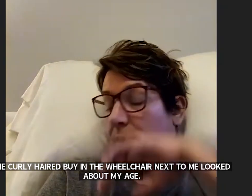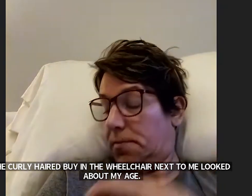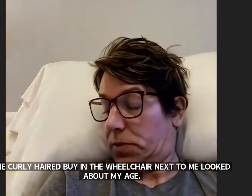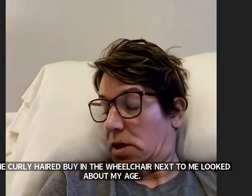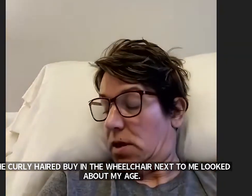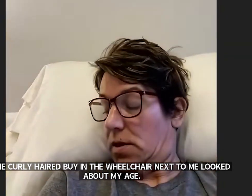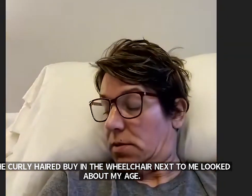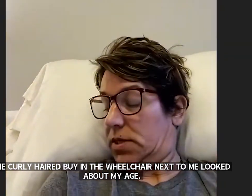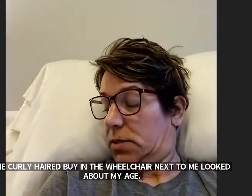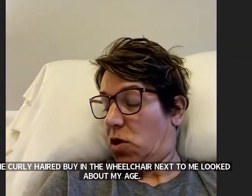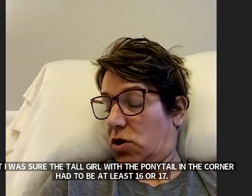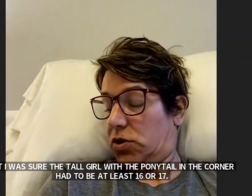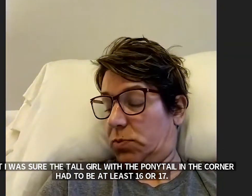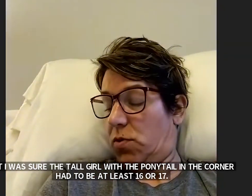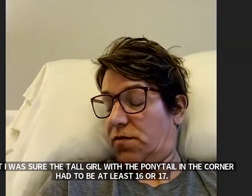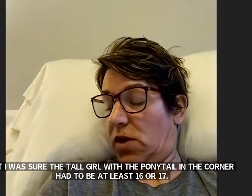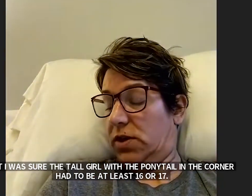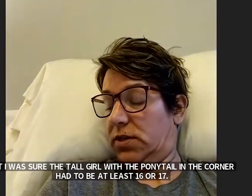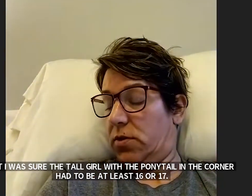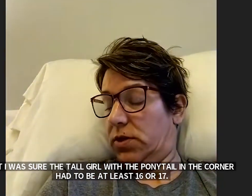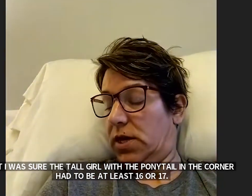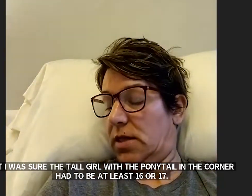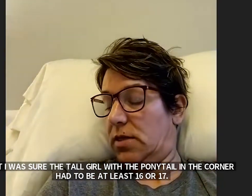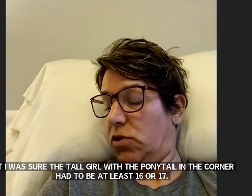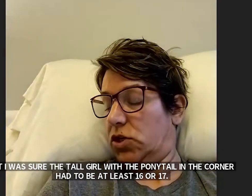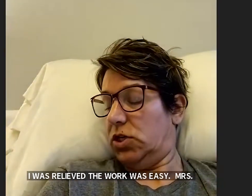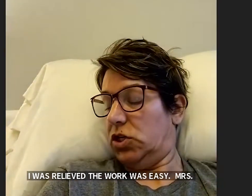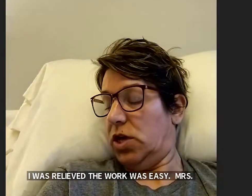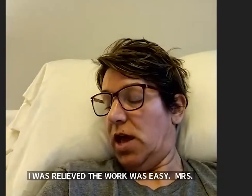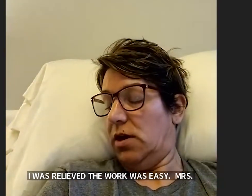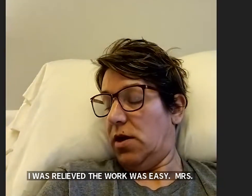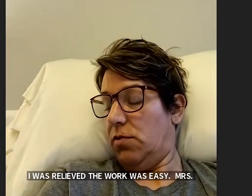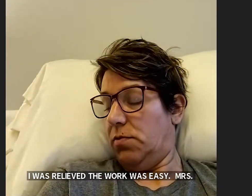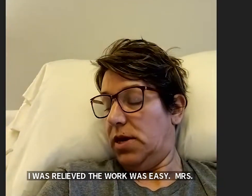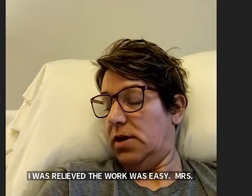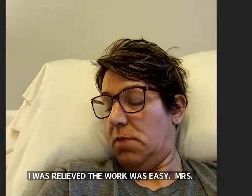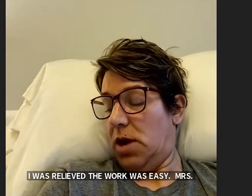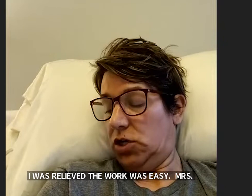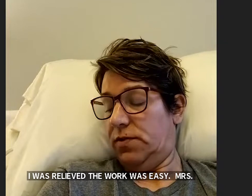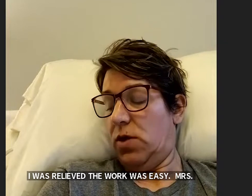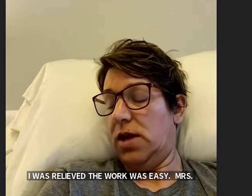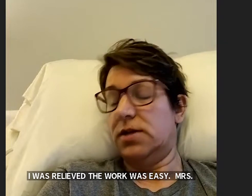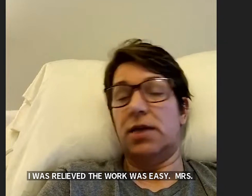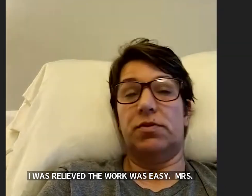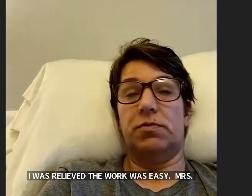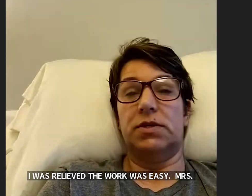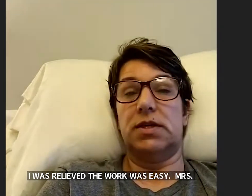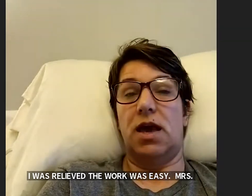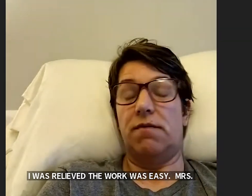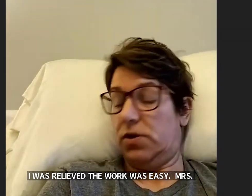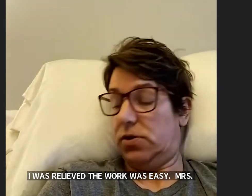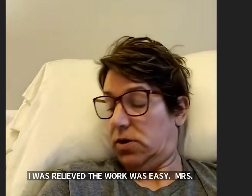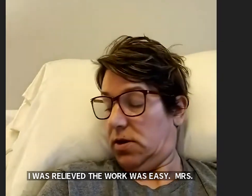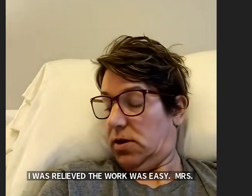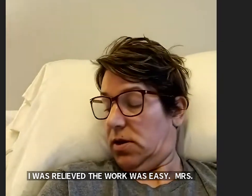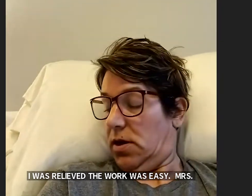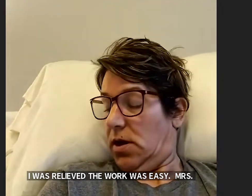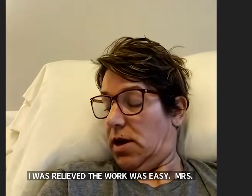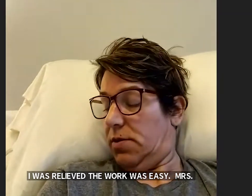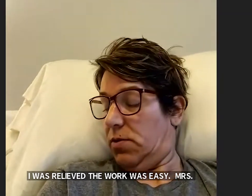was easy. Mrs. Parker spoke very slowly, and the worksheets she handed out repeated much of what I'd done with Mrs.